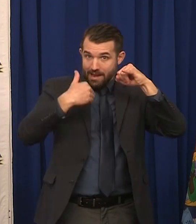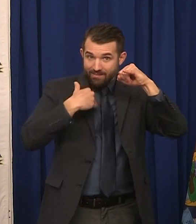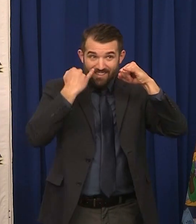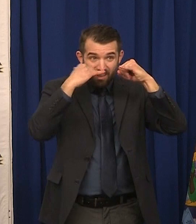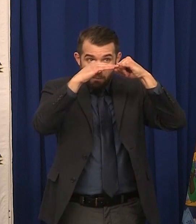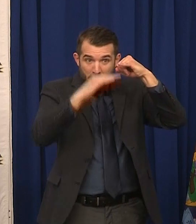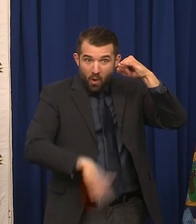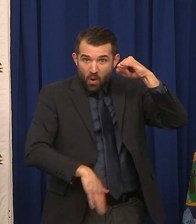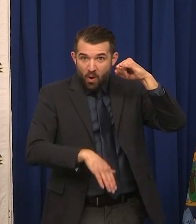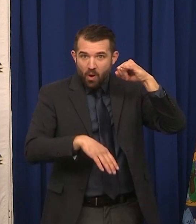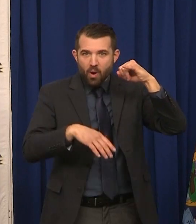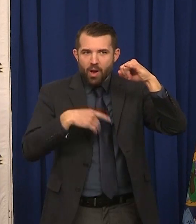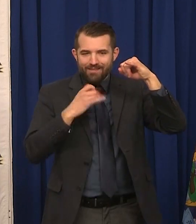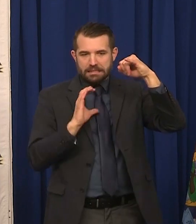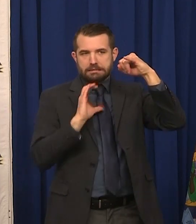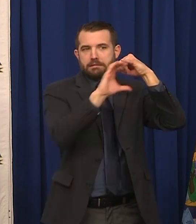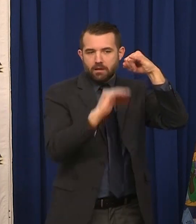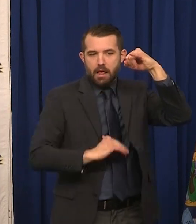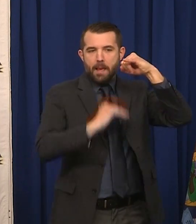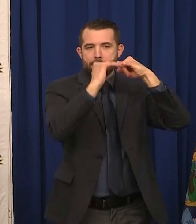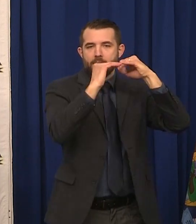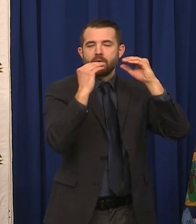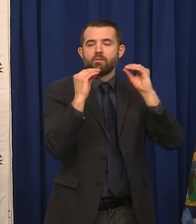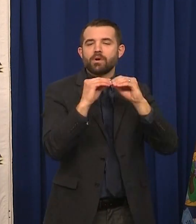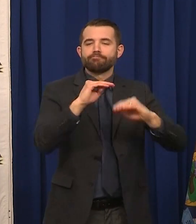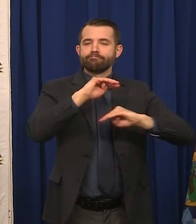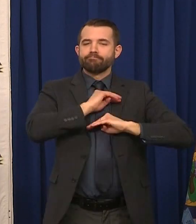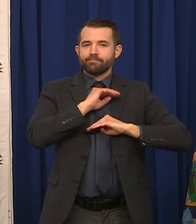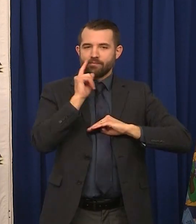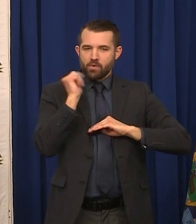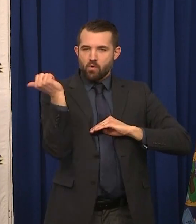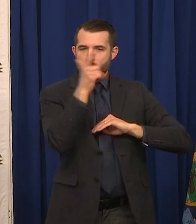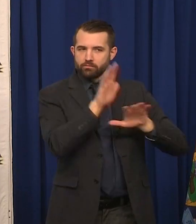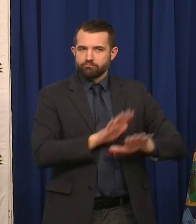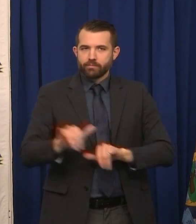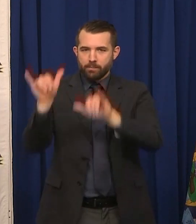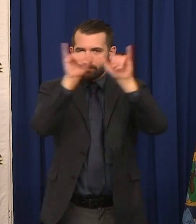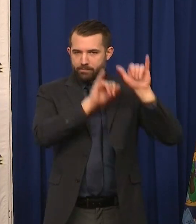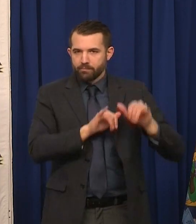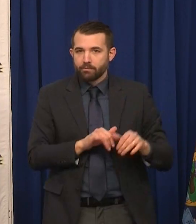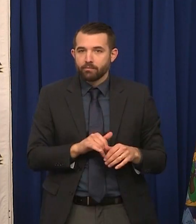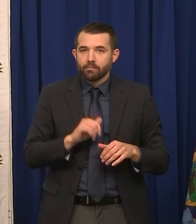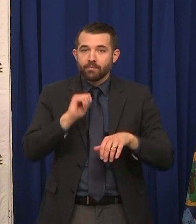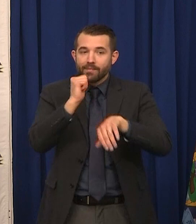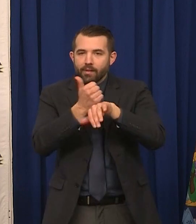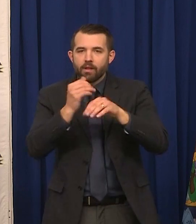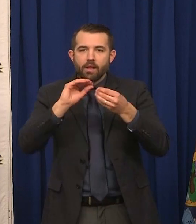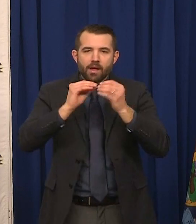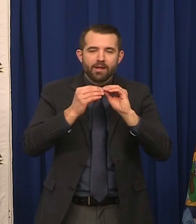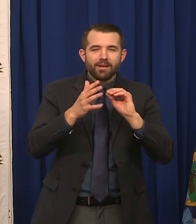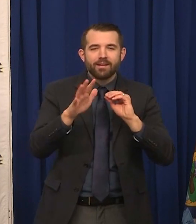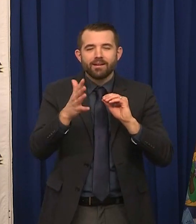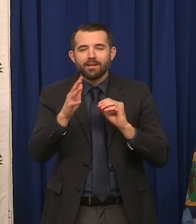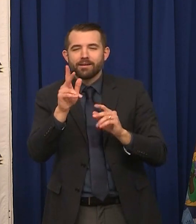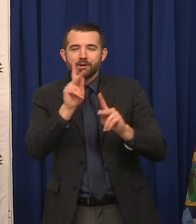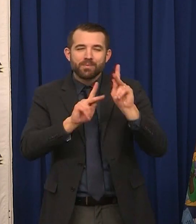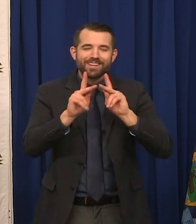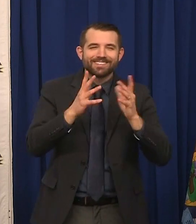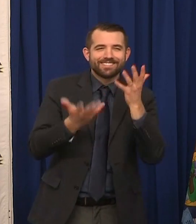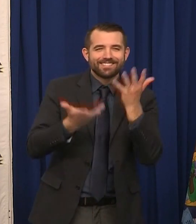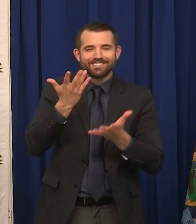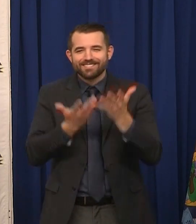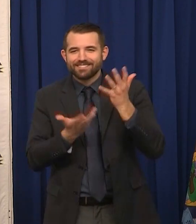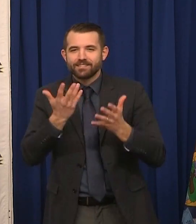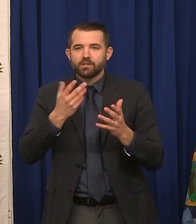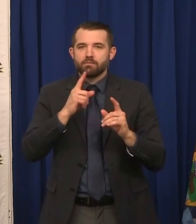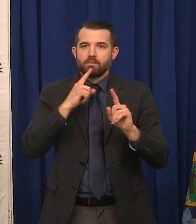Can I just ask a real quick follow-up? Sure thing. Has there been any thought given of a follow-up on the